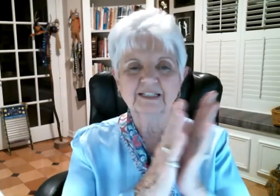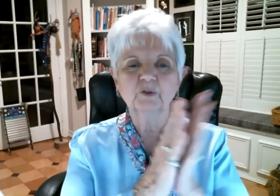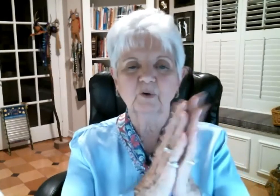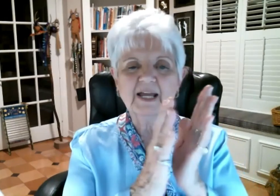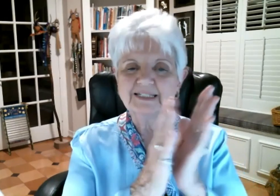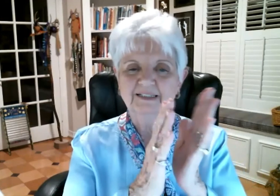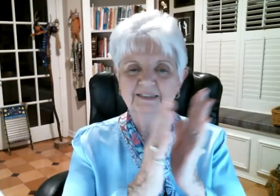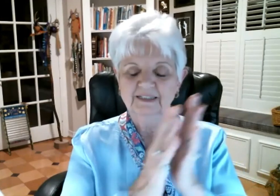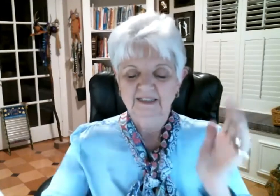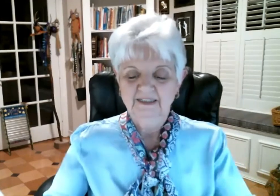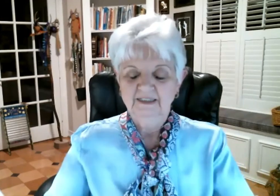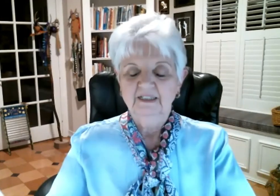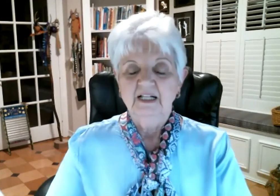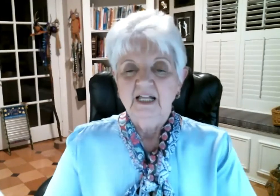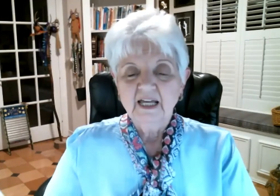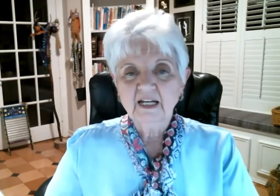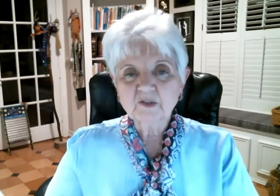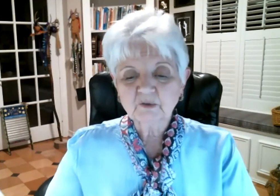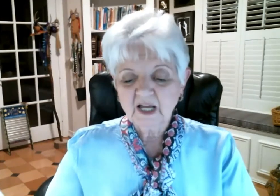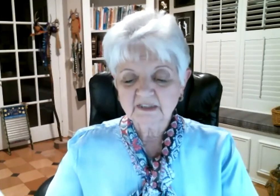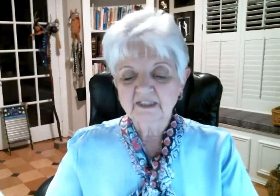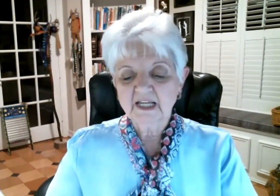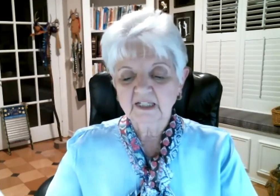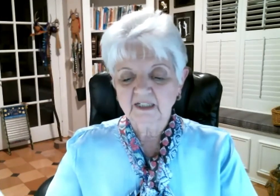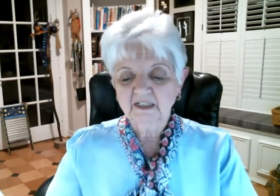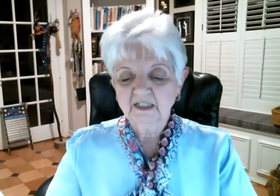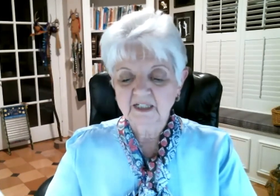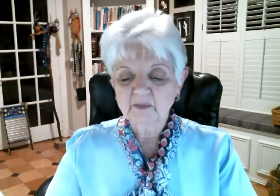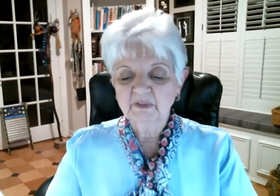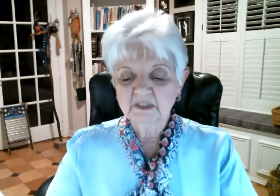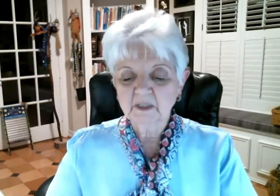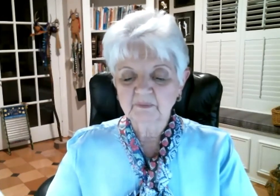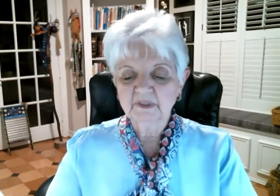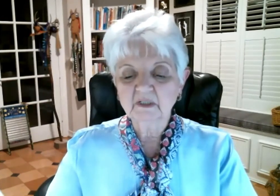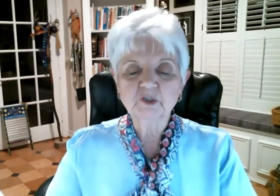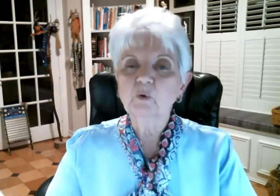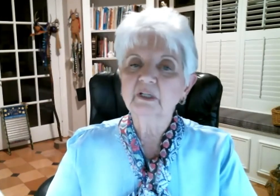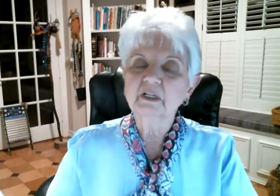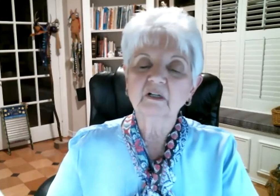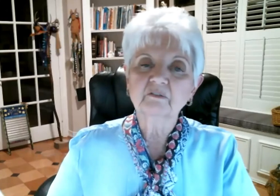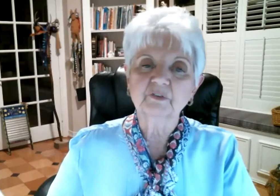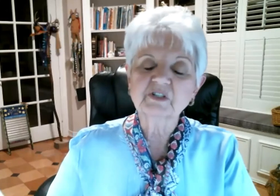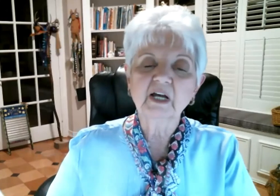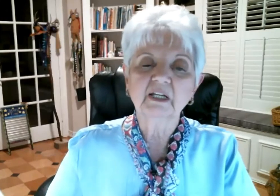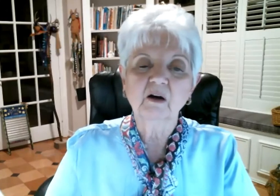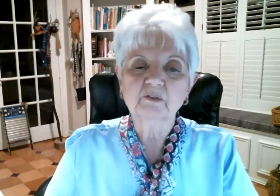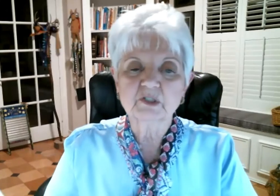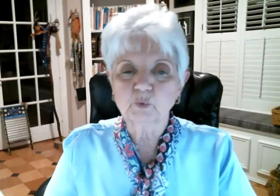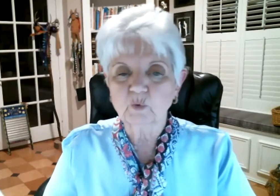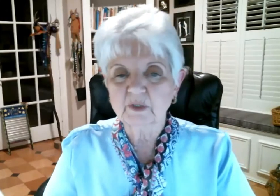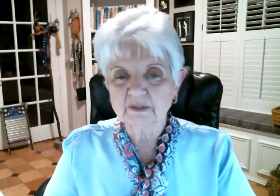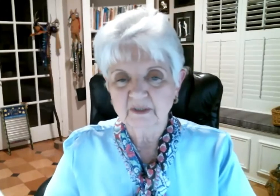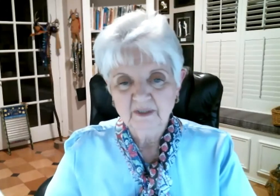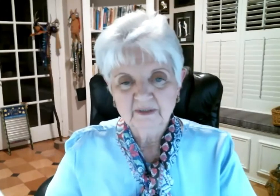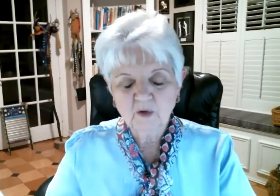they do great. And I'd also like to thank Libby Tipton and Joel Hill for signing all the